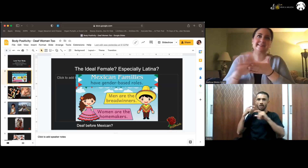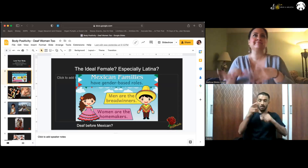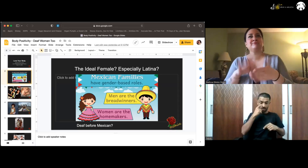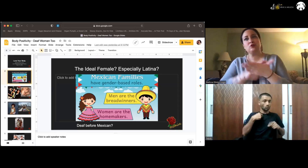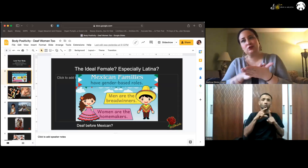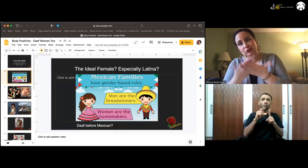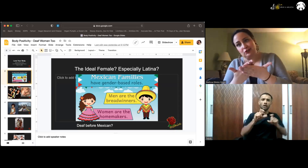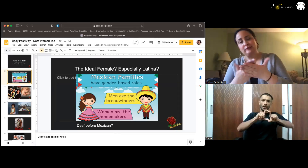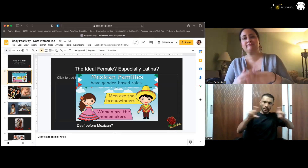ourselves.